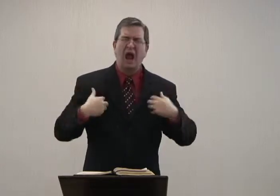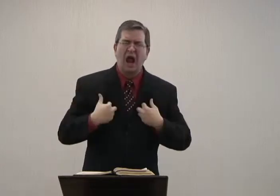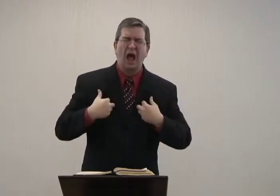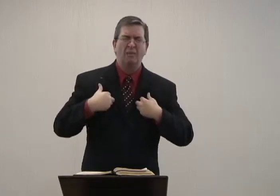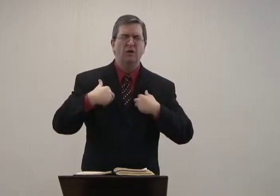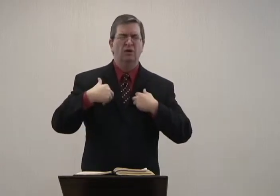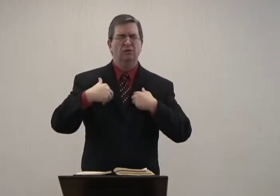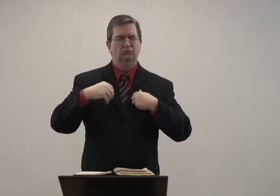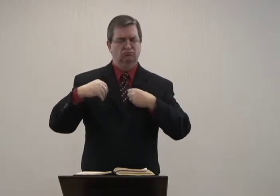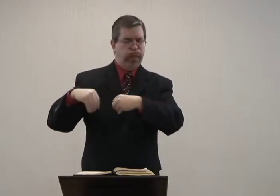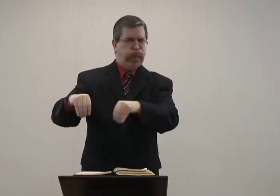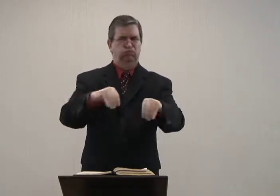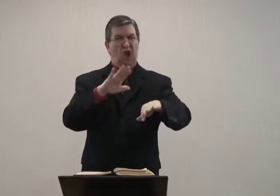like that, animals,